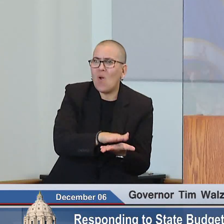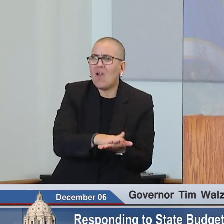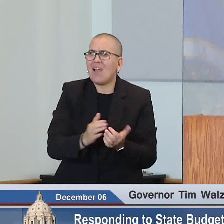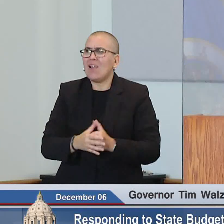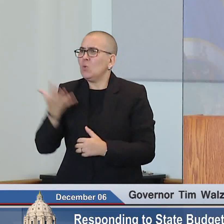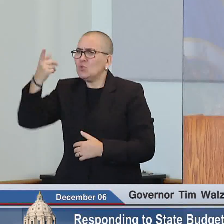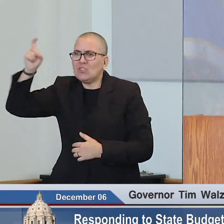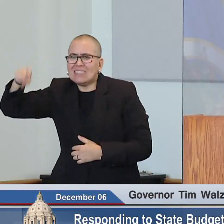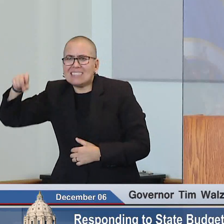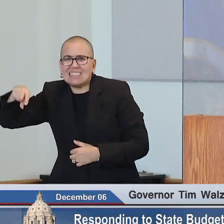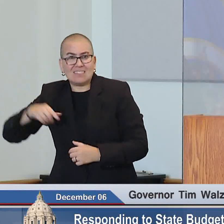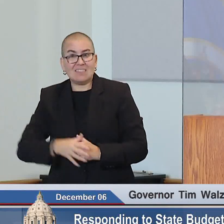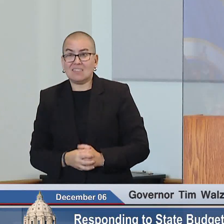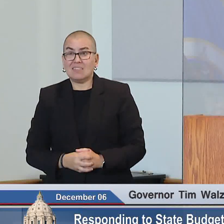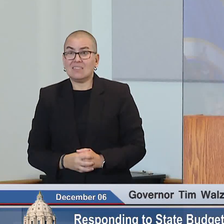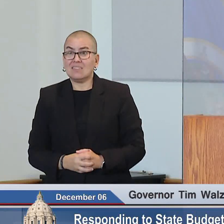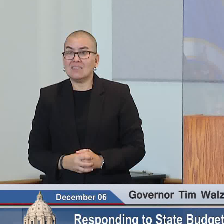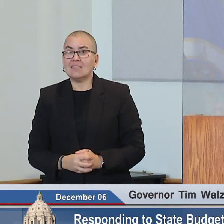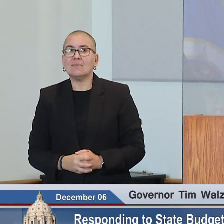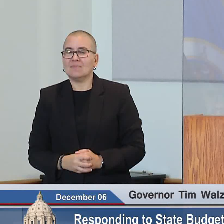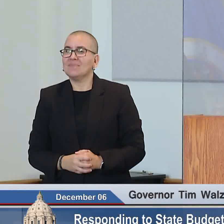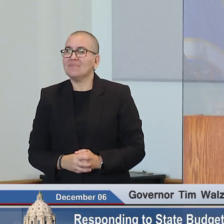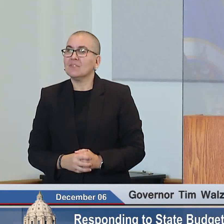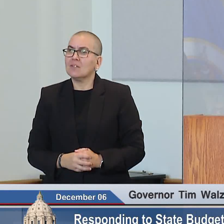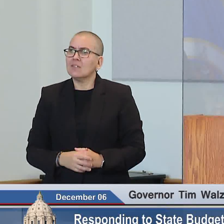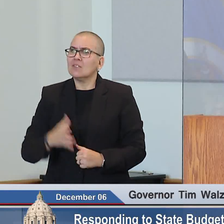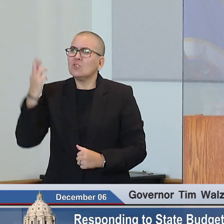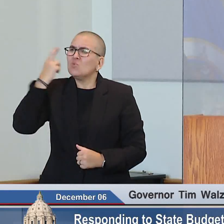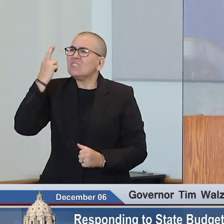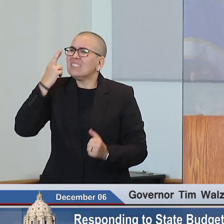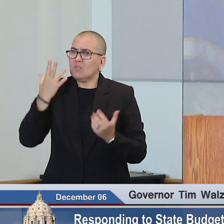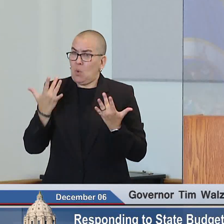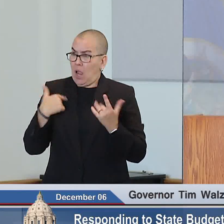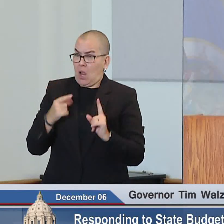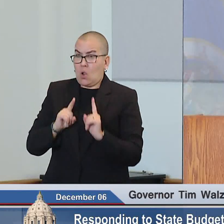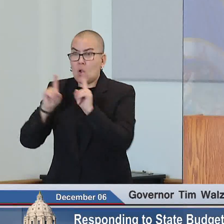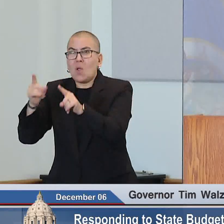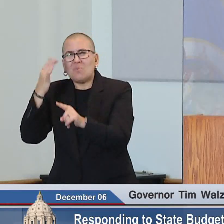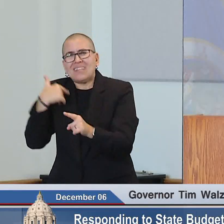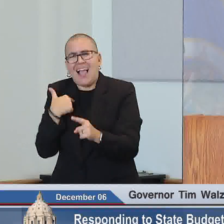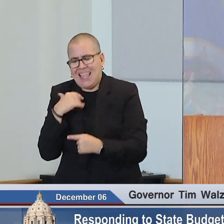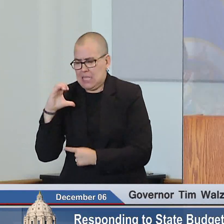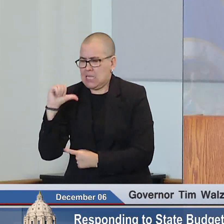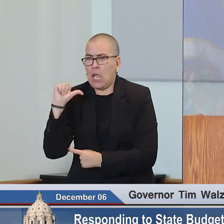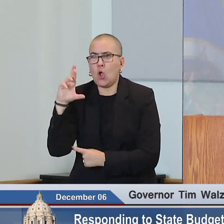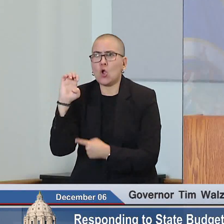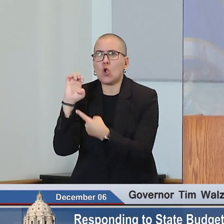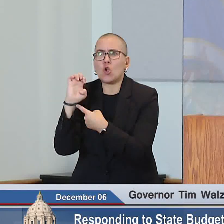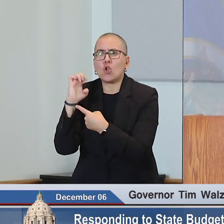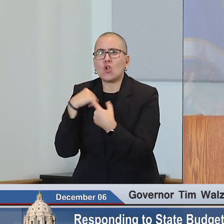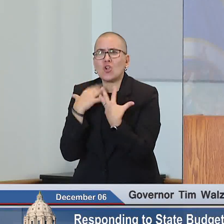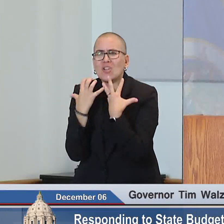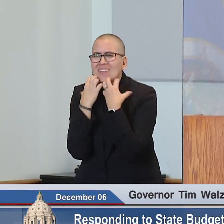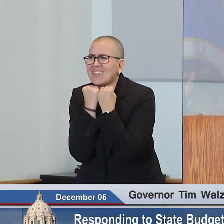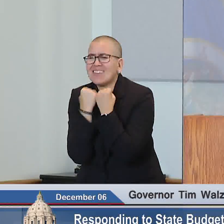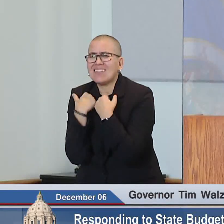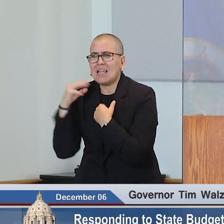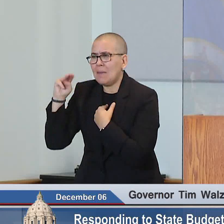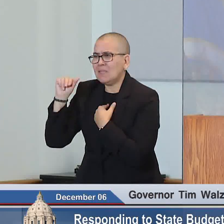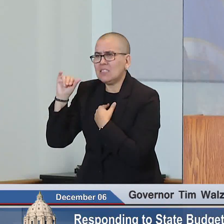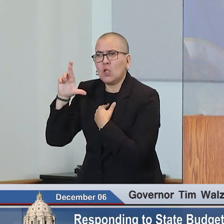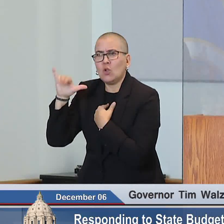you try and go at a bonding bill on this is, is because I care deeply what minority members in the House and Senate need for this.